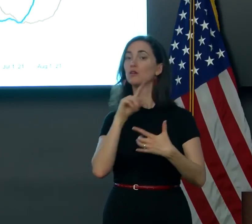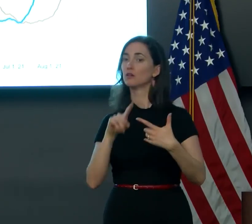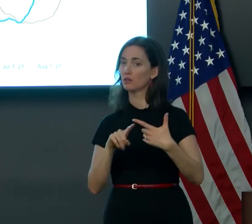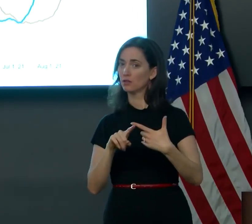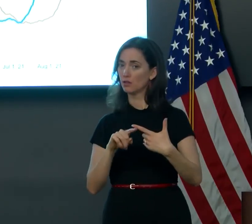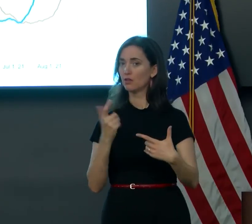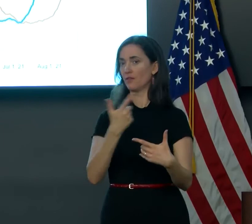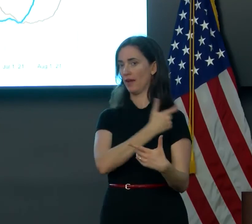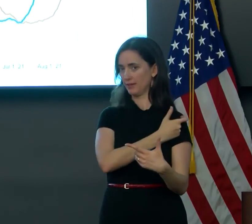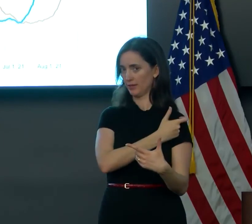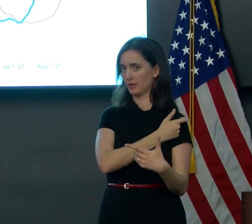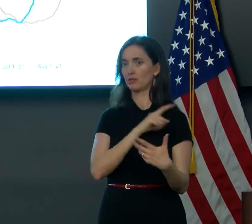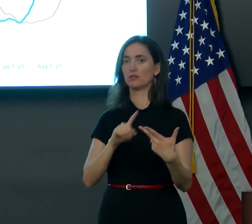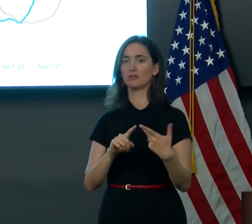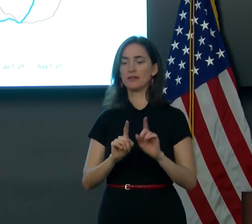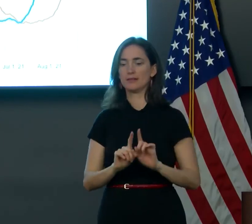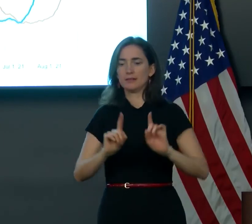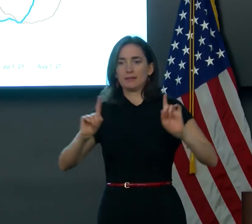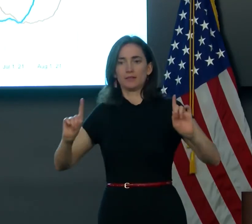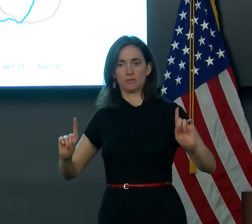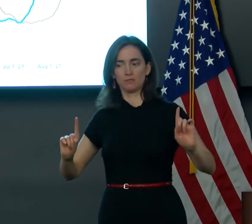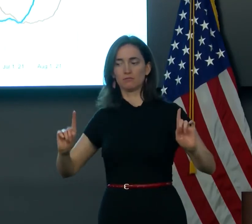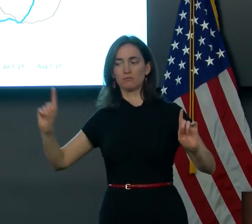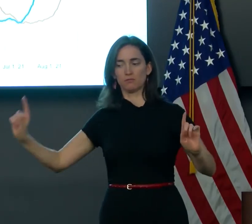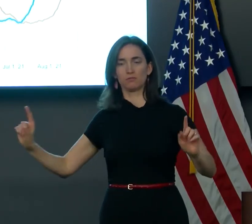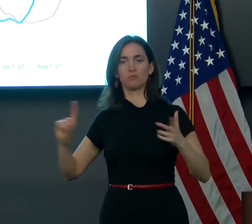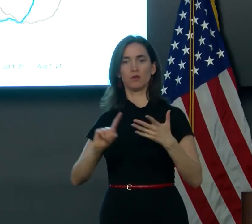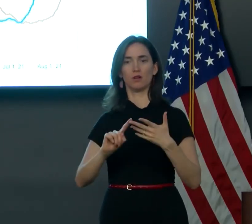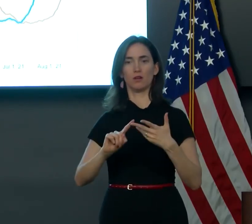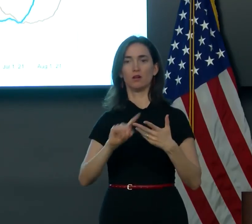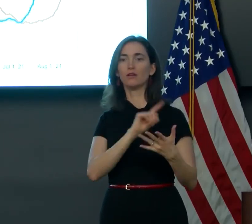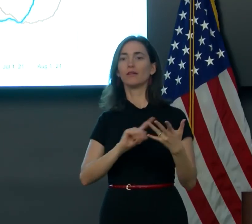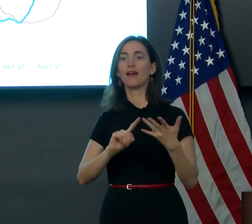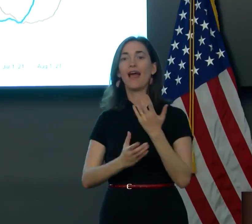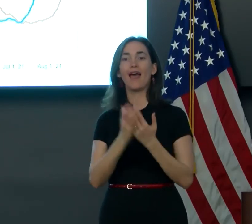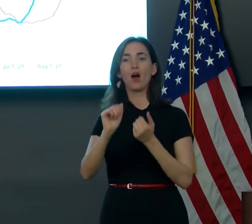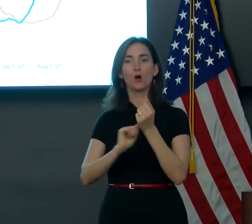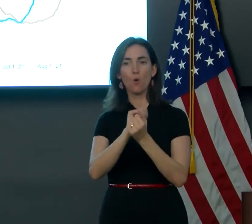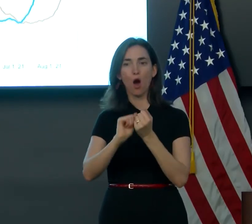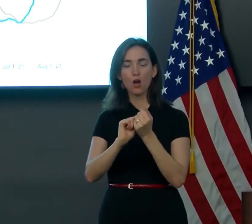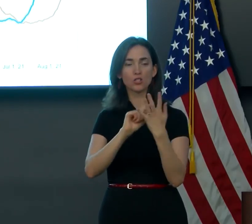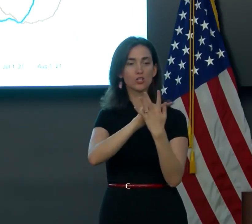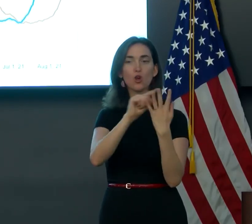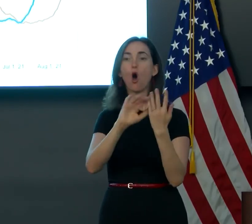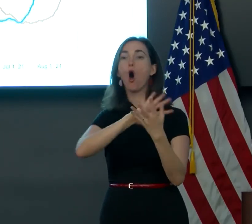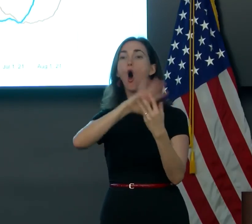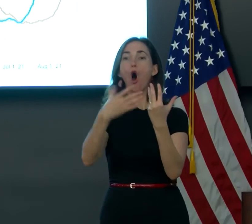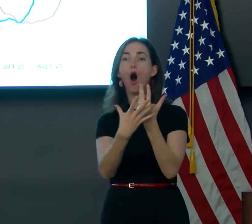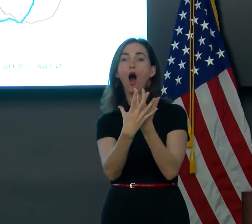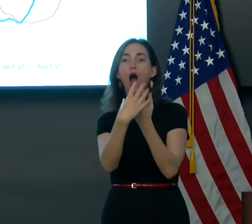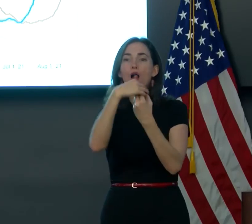vaccines, social distancing, good hand washing. All of these factors must be incorporated.